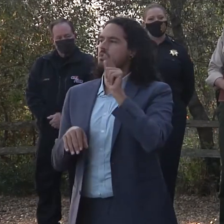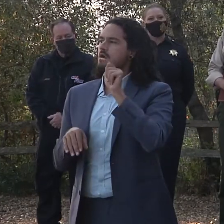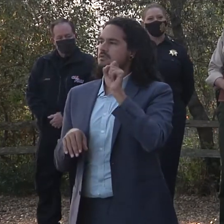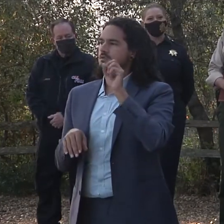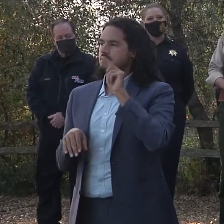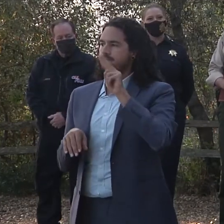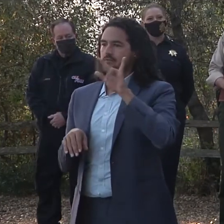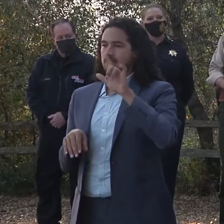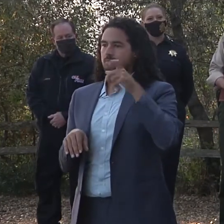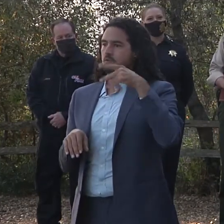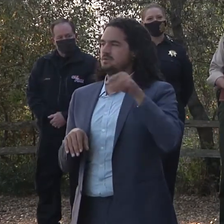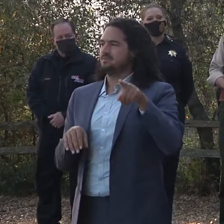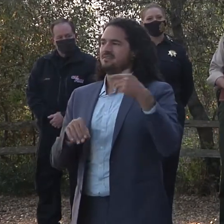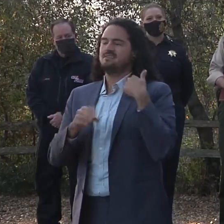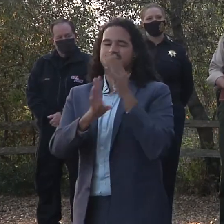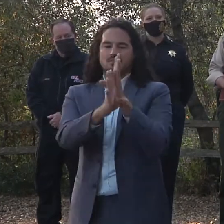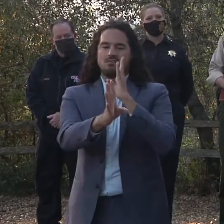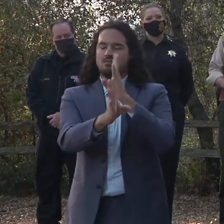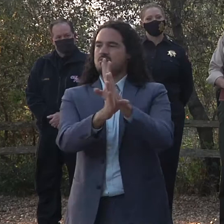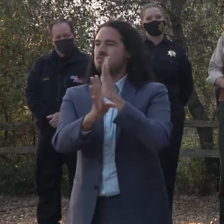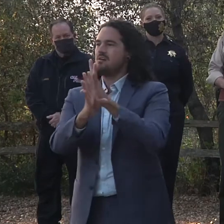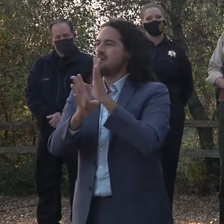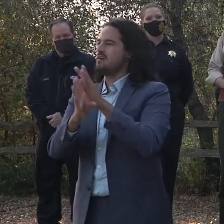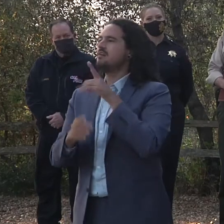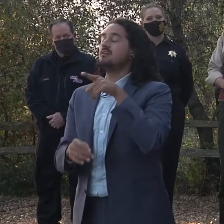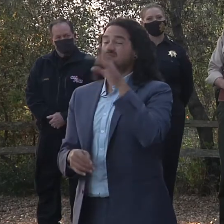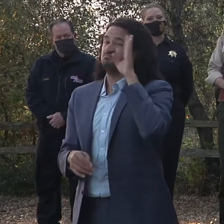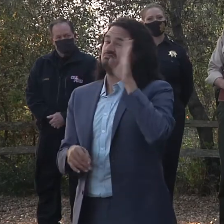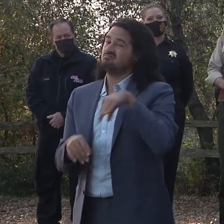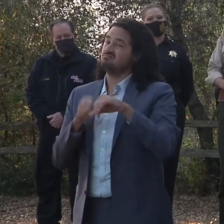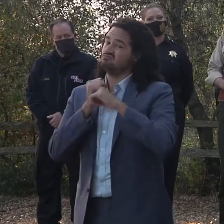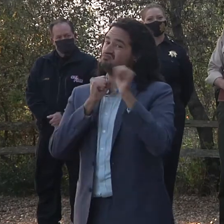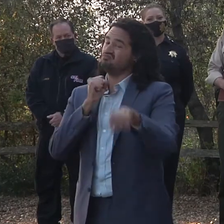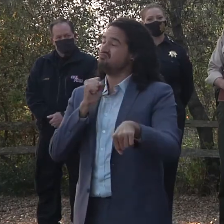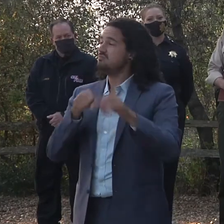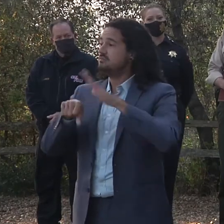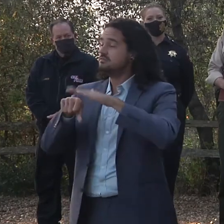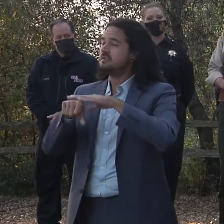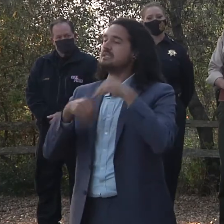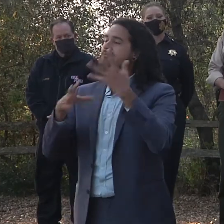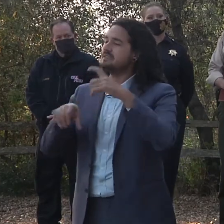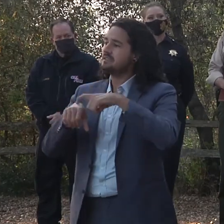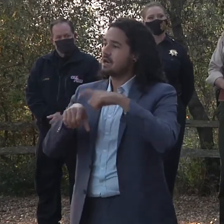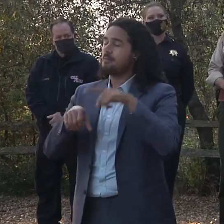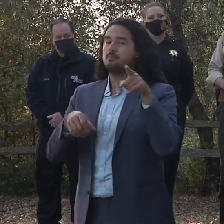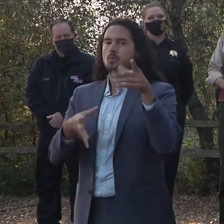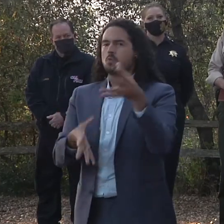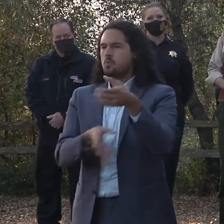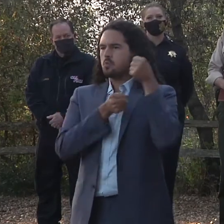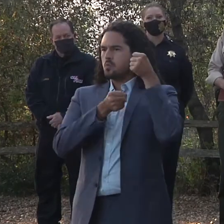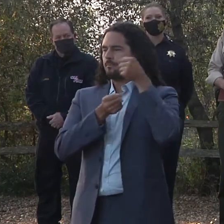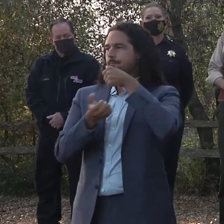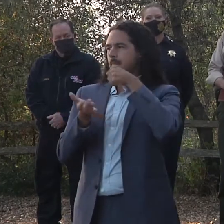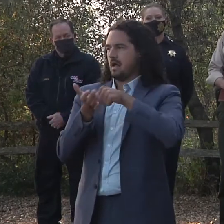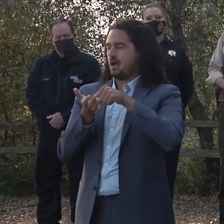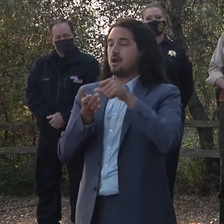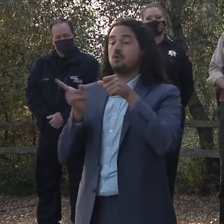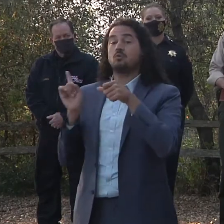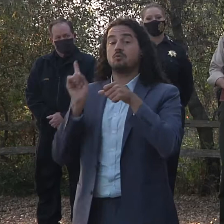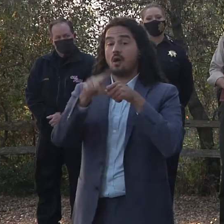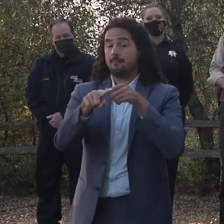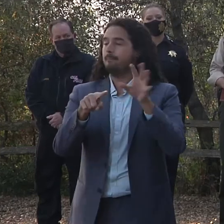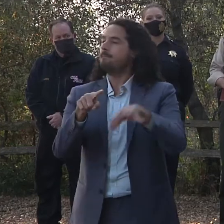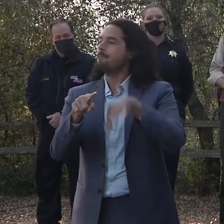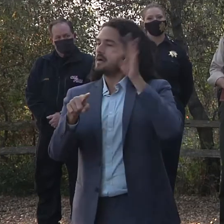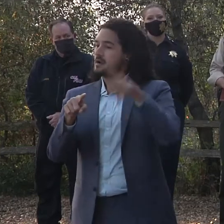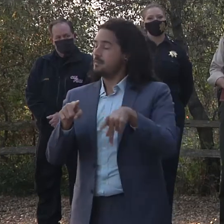holding mail at this point. I don't think they're giving out parcels, last I heard. And I have no information from the post office on when that's going to start